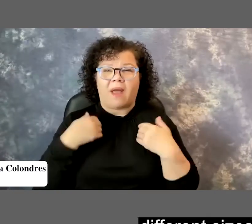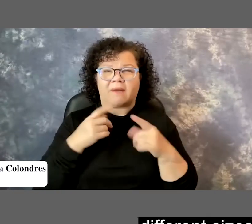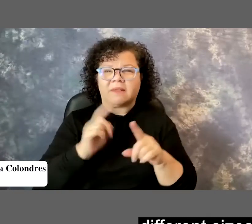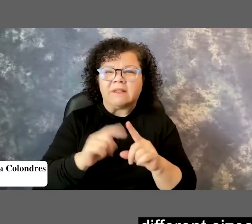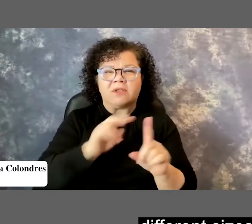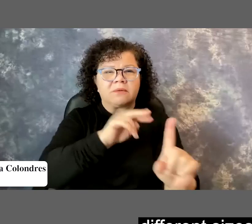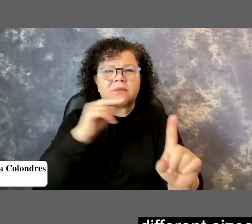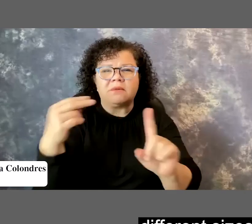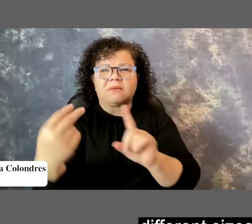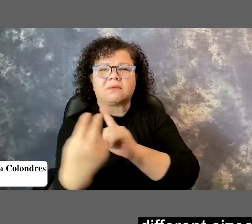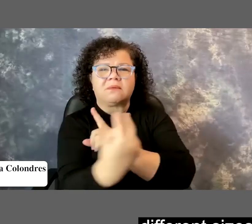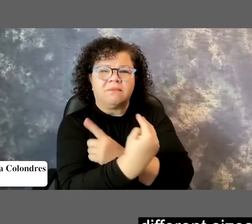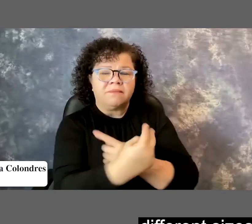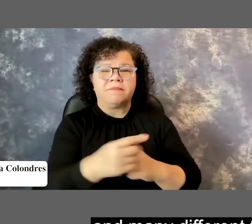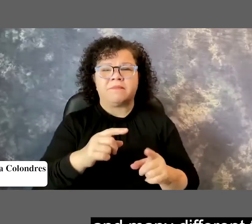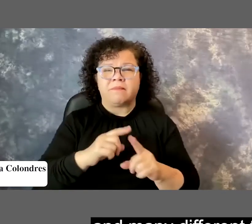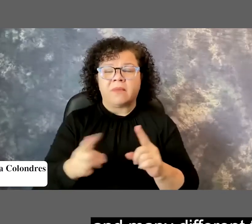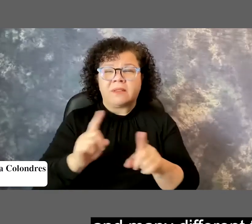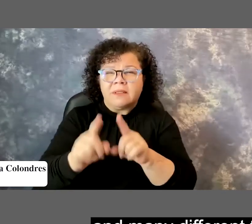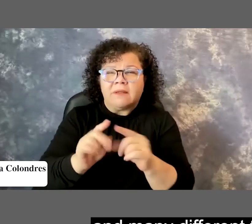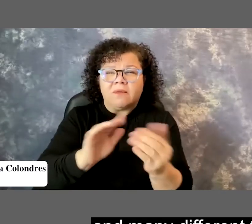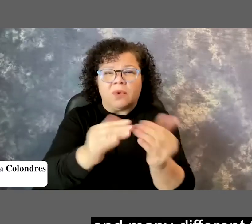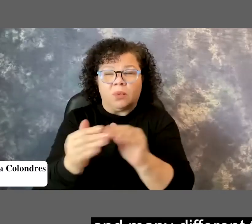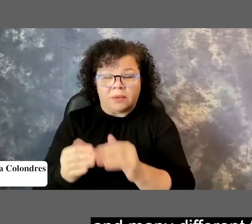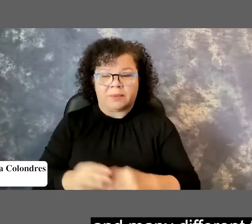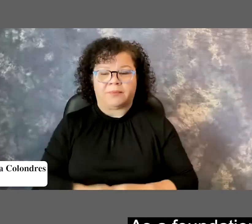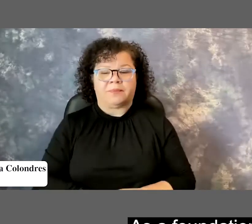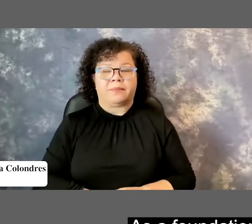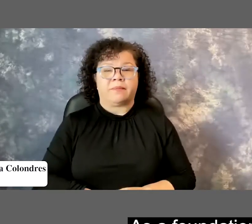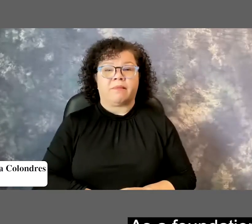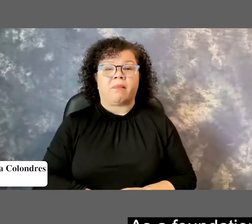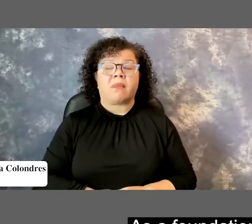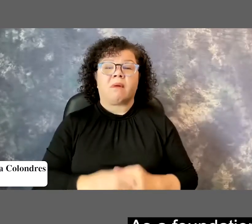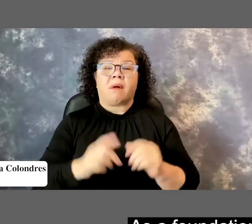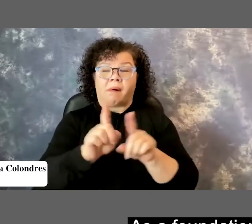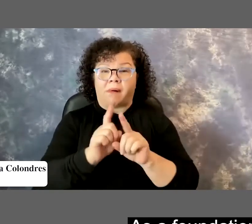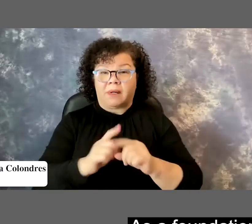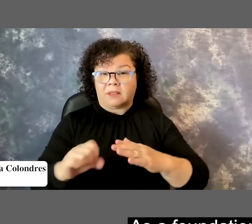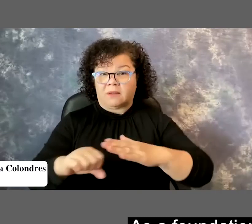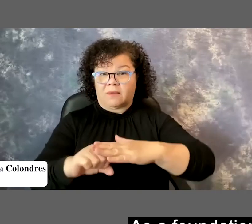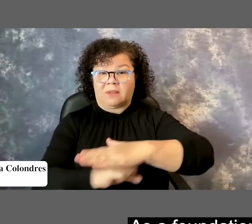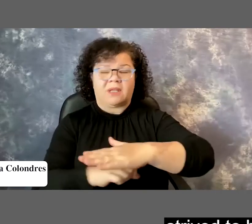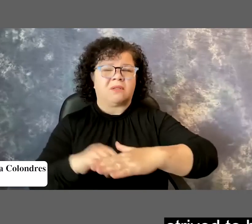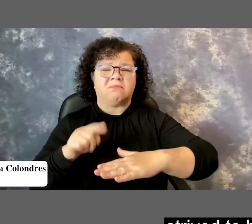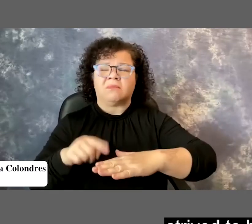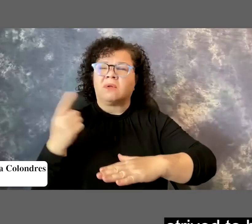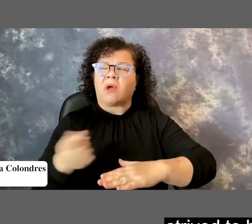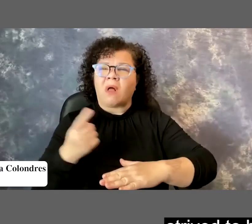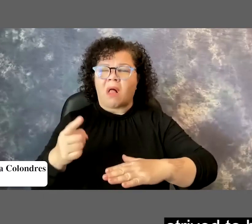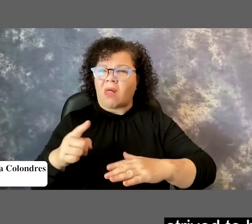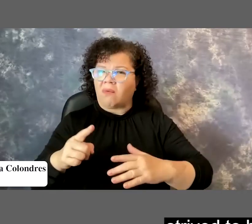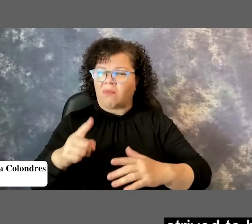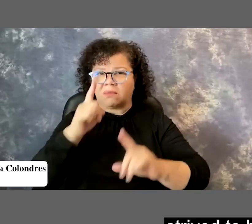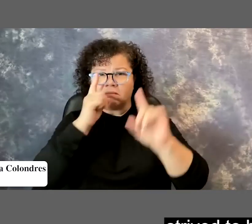of geographies and many different types of communities. As a foundation that has always strived to be